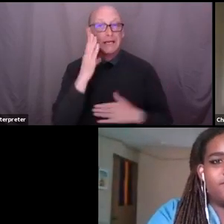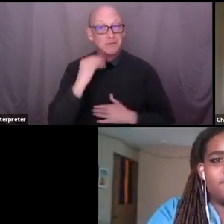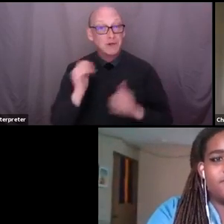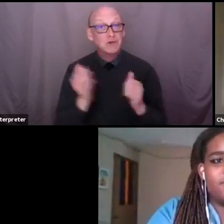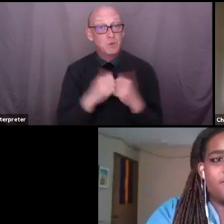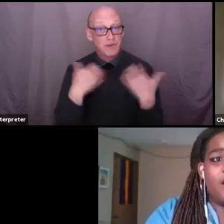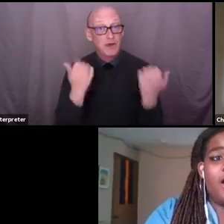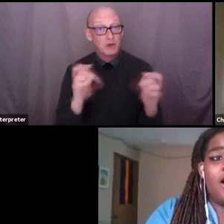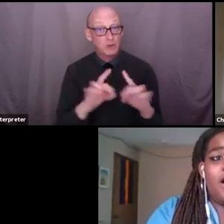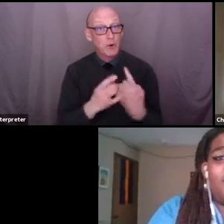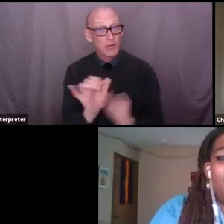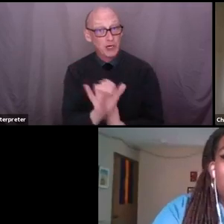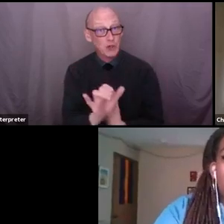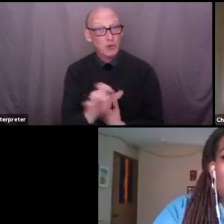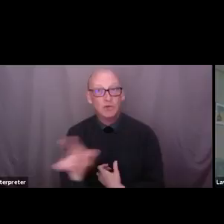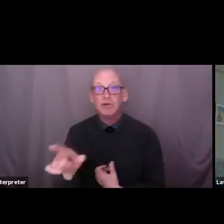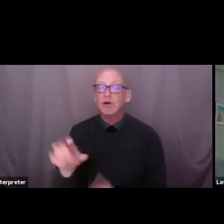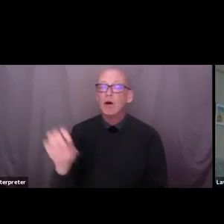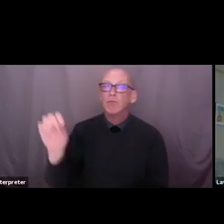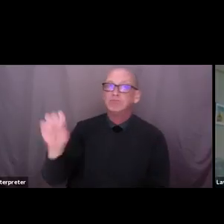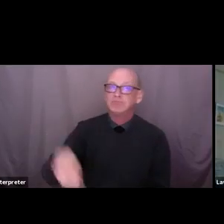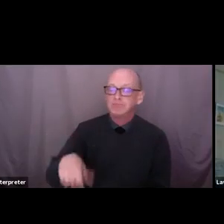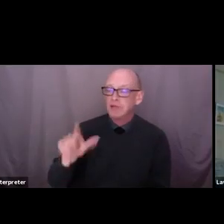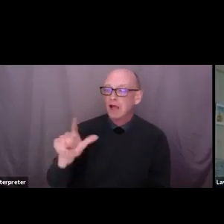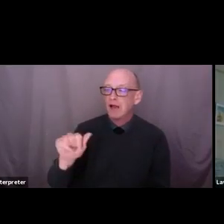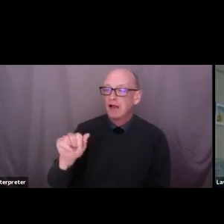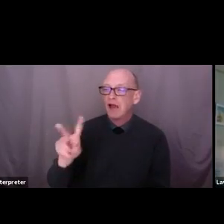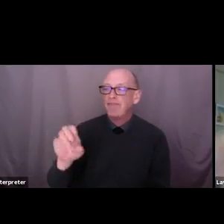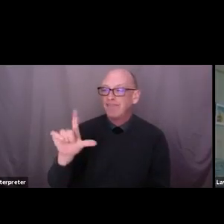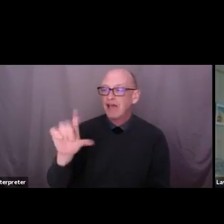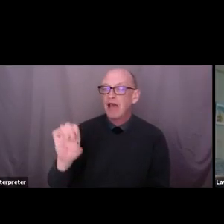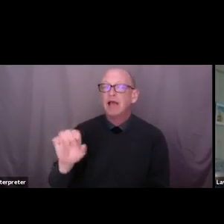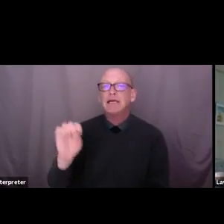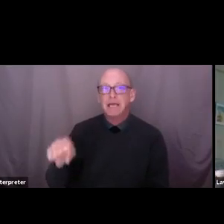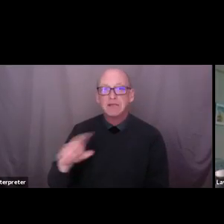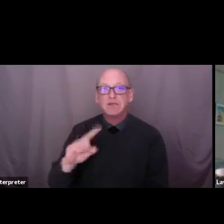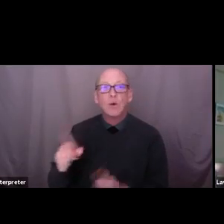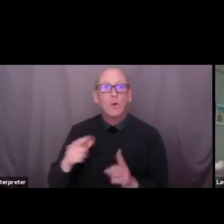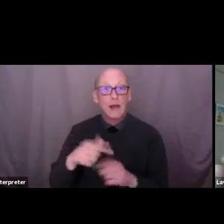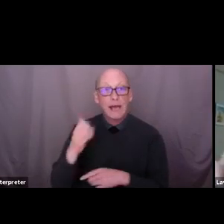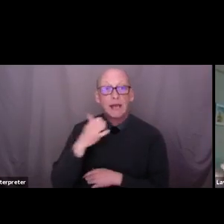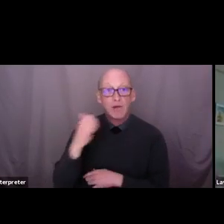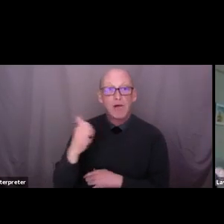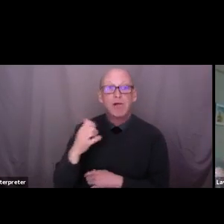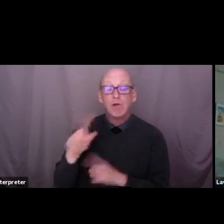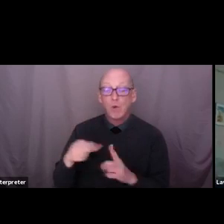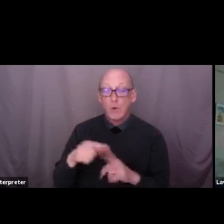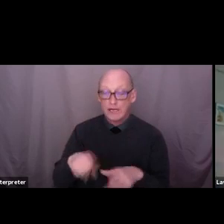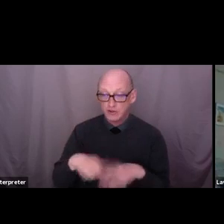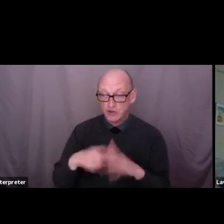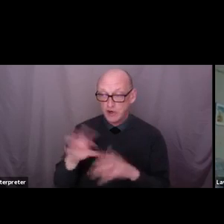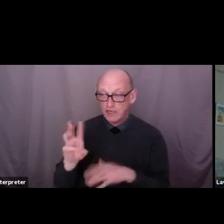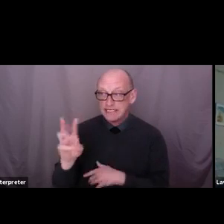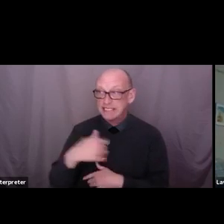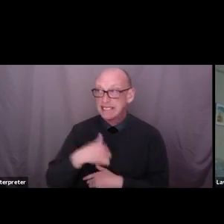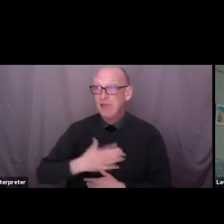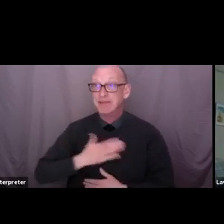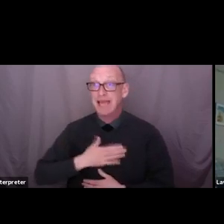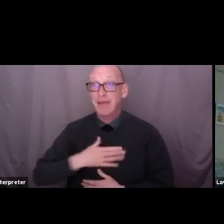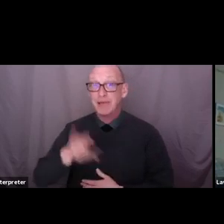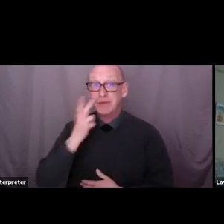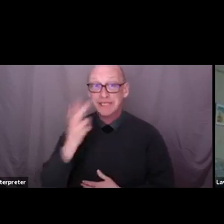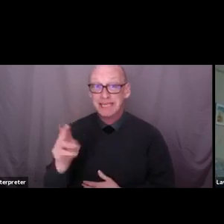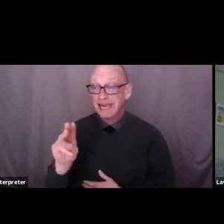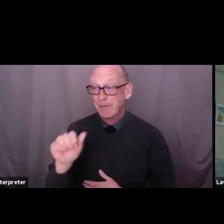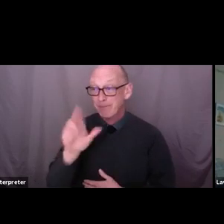well. Oh yes, absolutely. When I got on the call, when we started at 6, I was so happy to see that